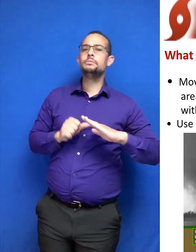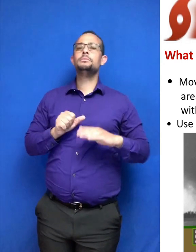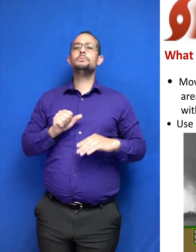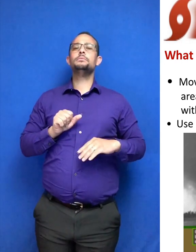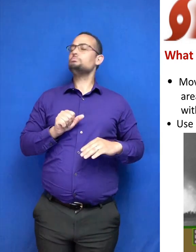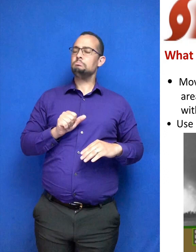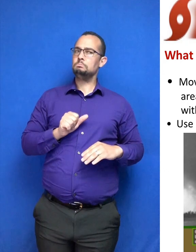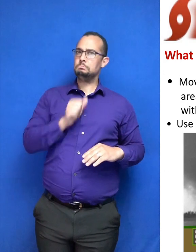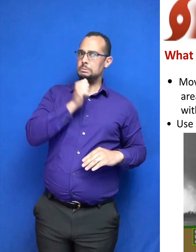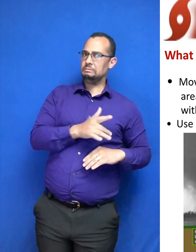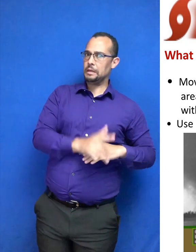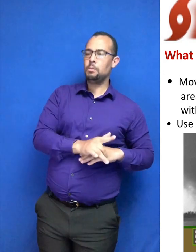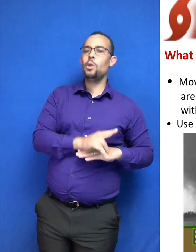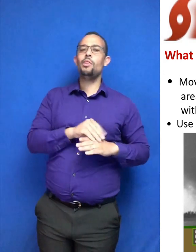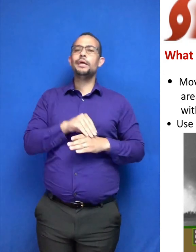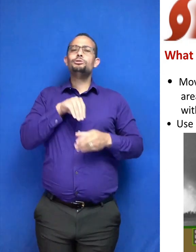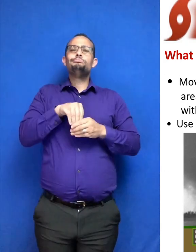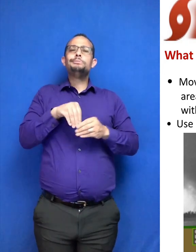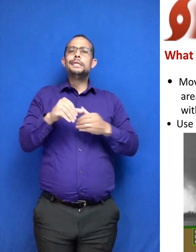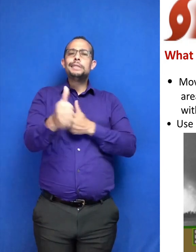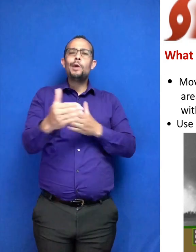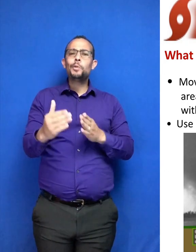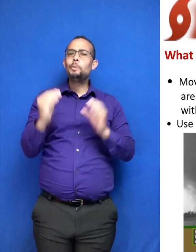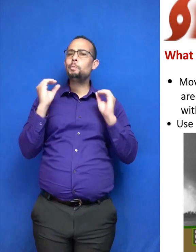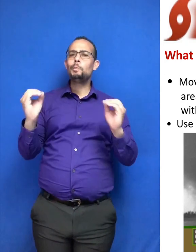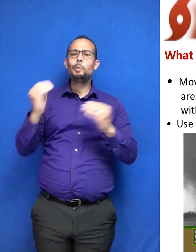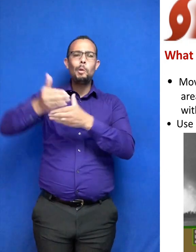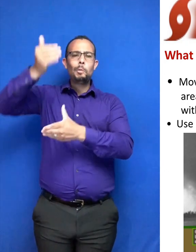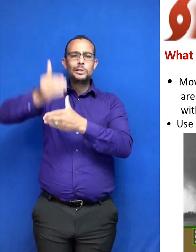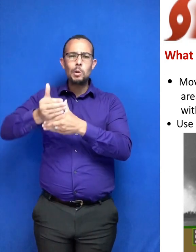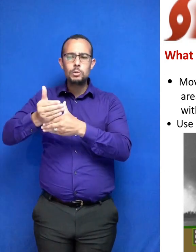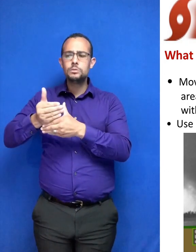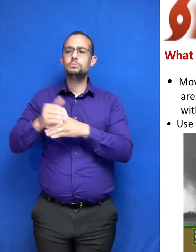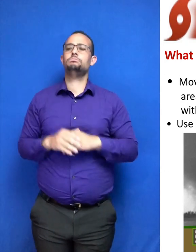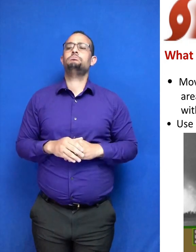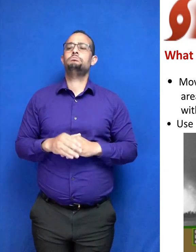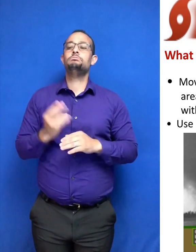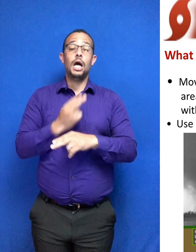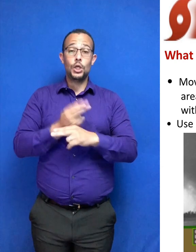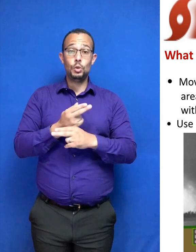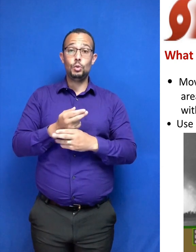windows. Use pots to function as a helmet to protect your head.